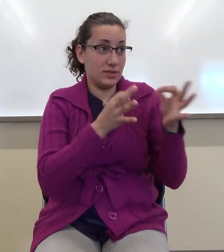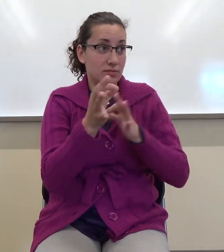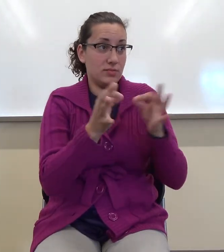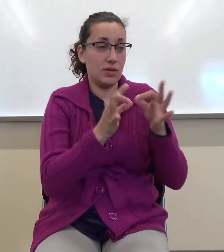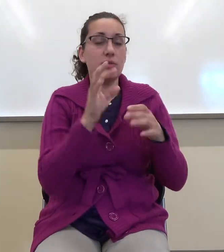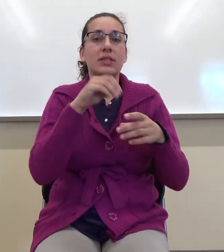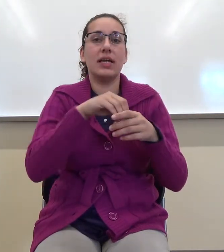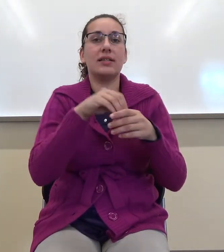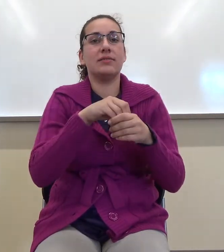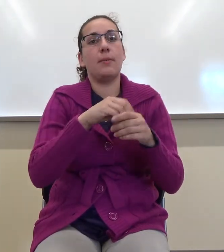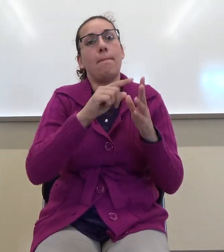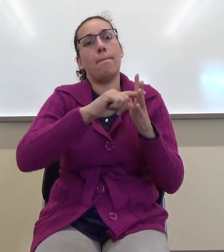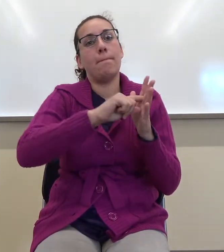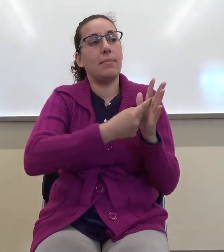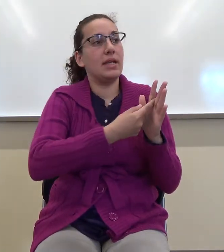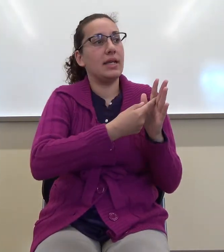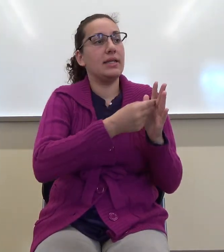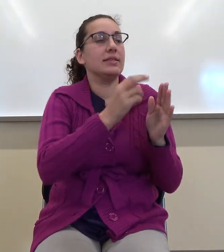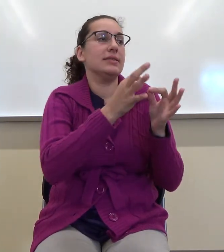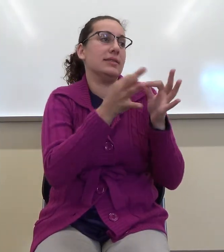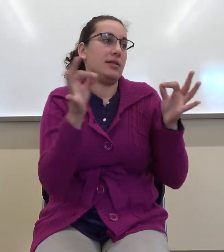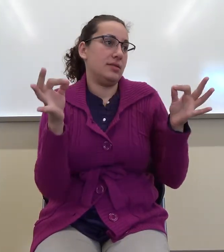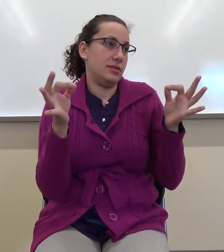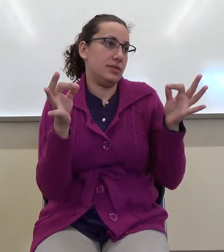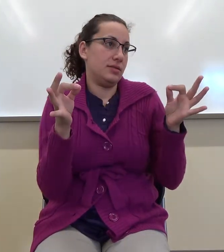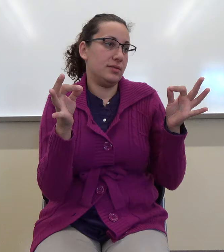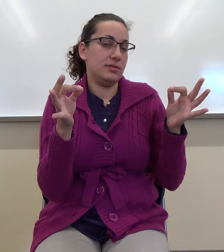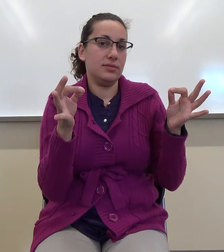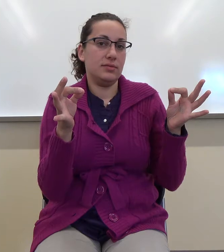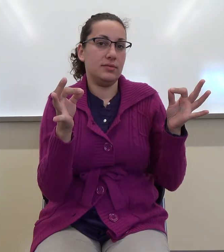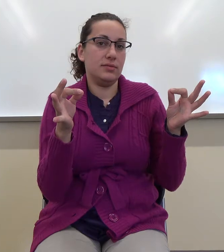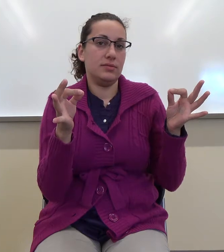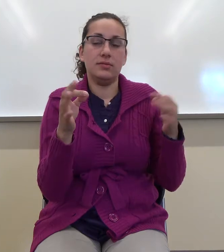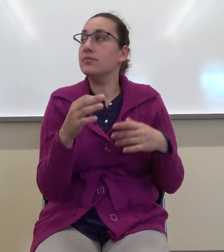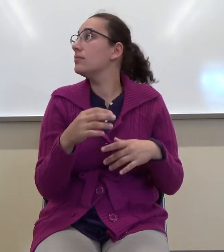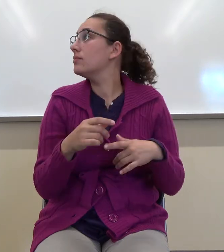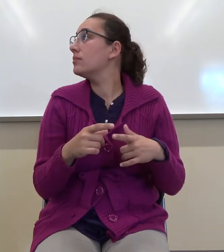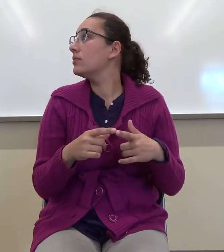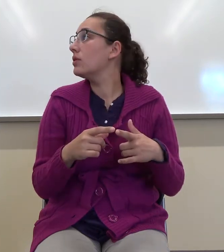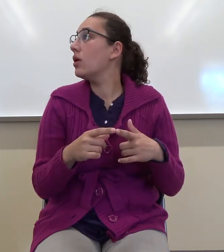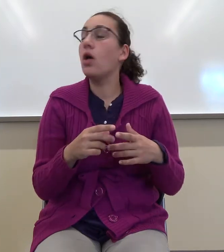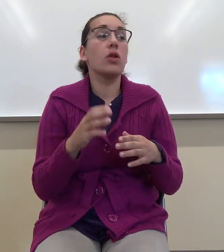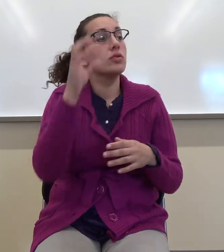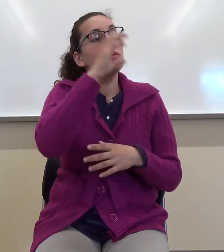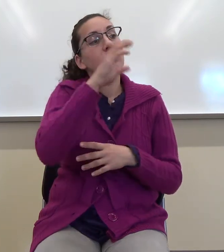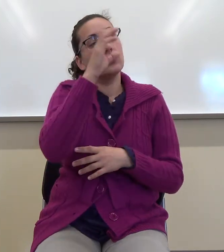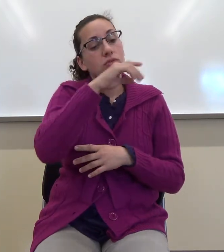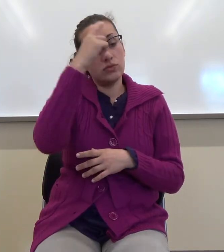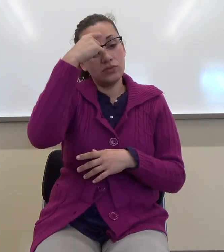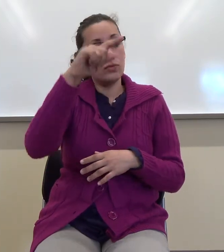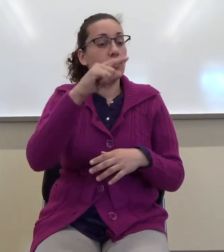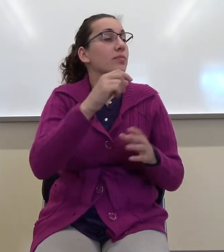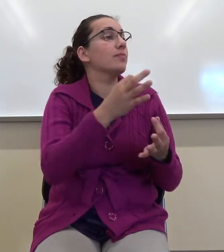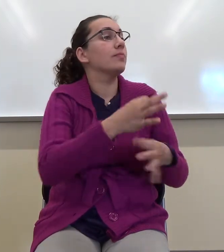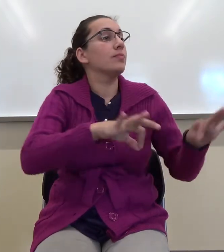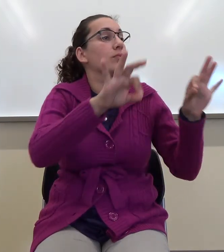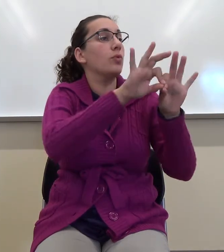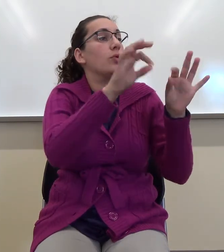but often. As we know, look for keywords or phrases. What we understand the reason for that